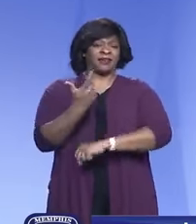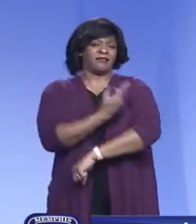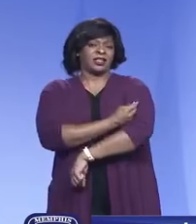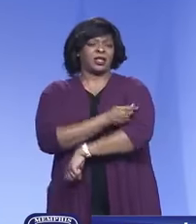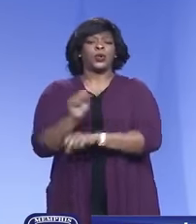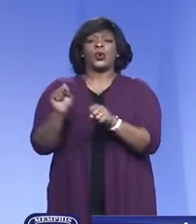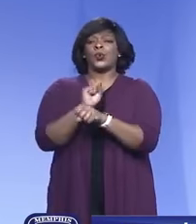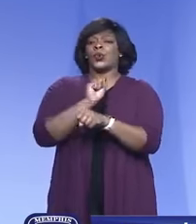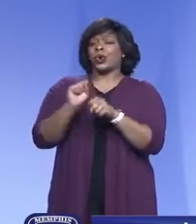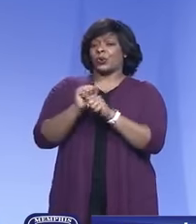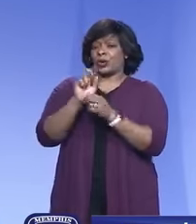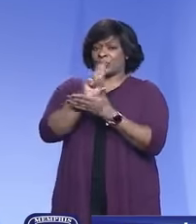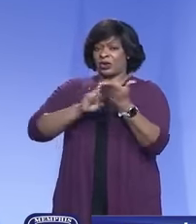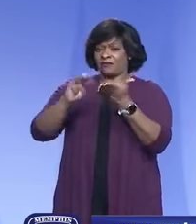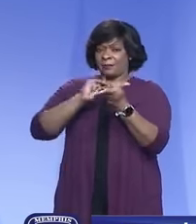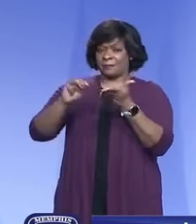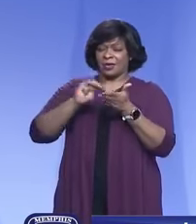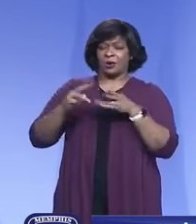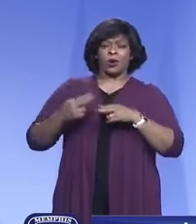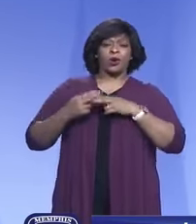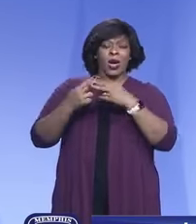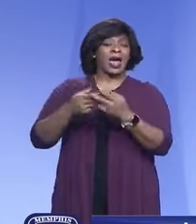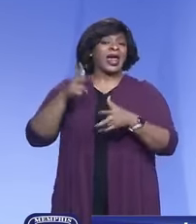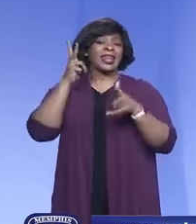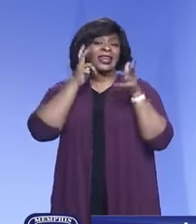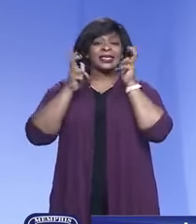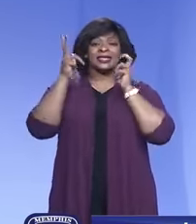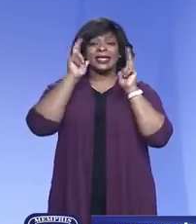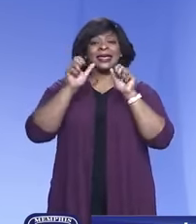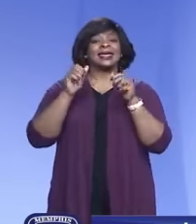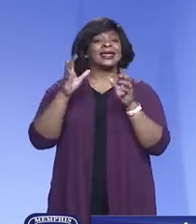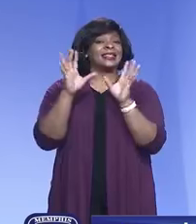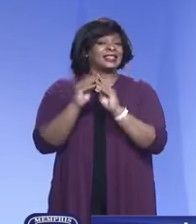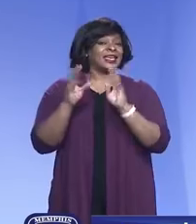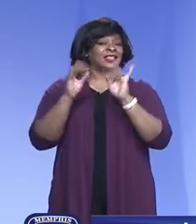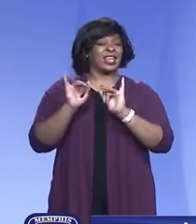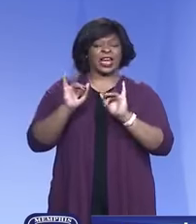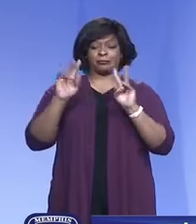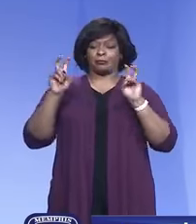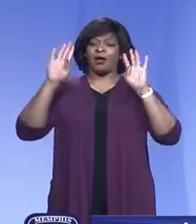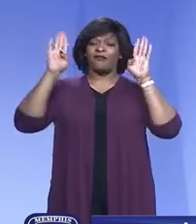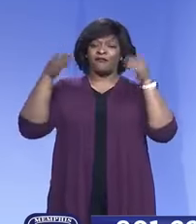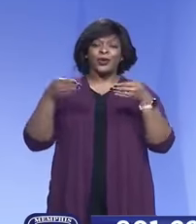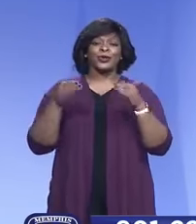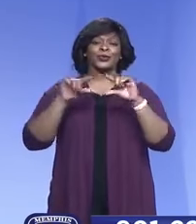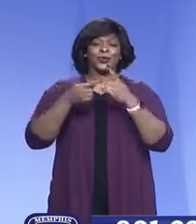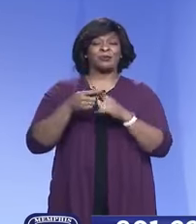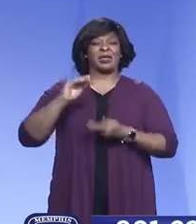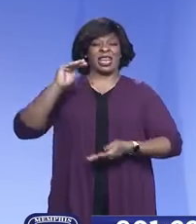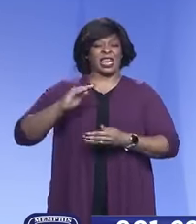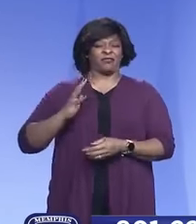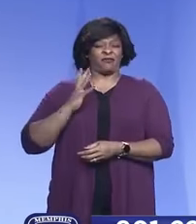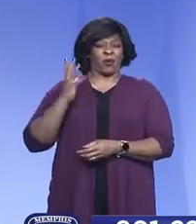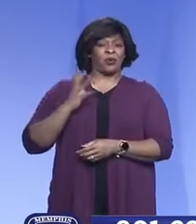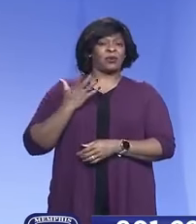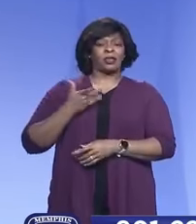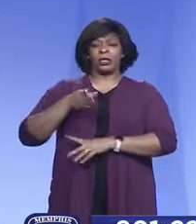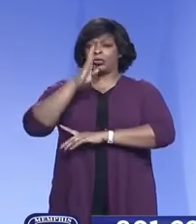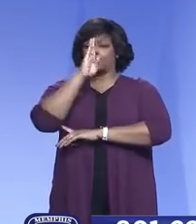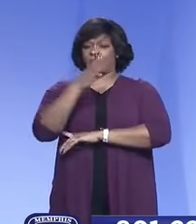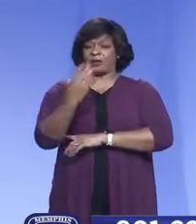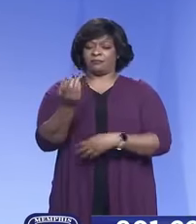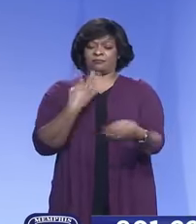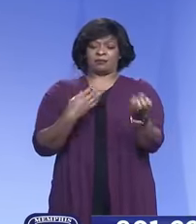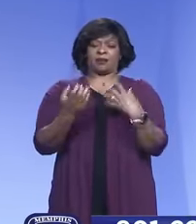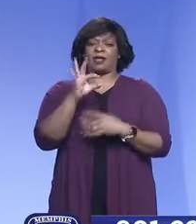the University of Memphis to host what we call listening sessions, very much like a focus group but less formal, to have direct feedback